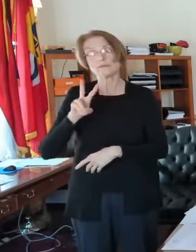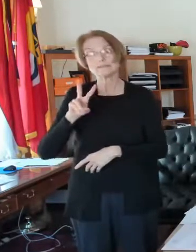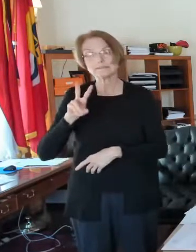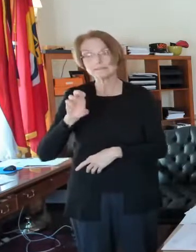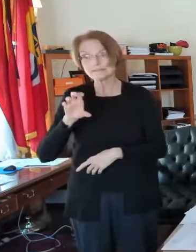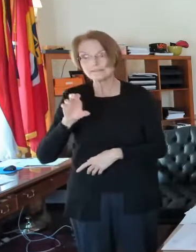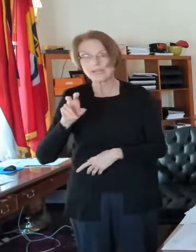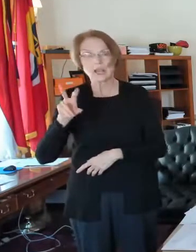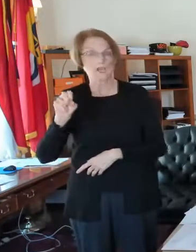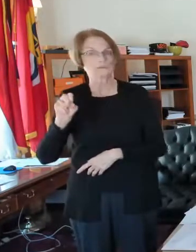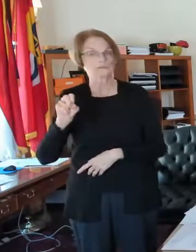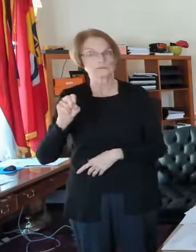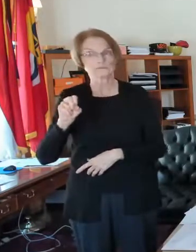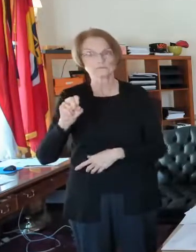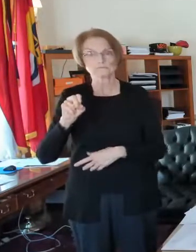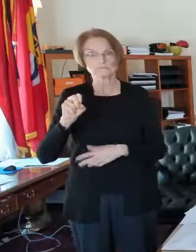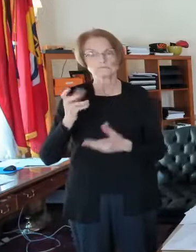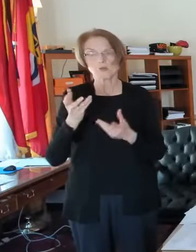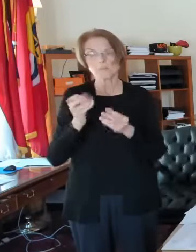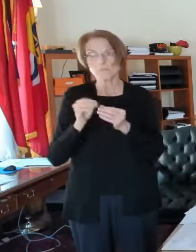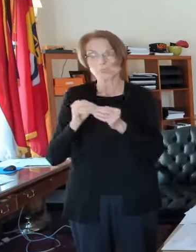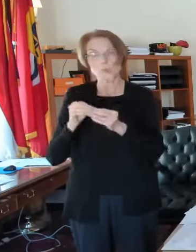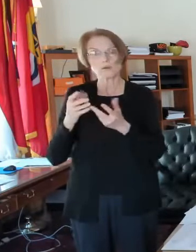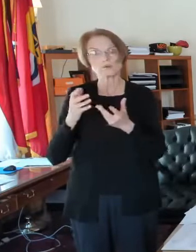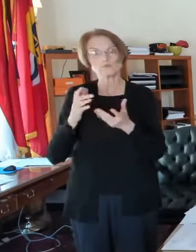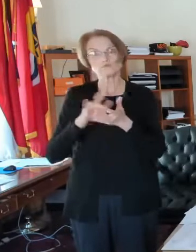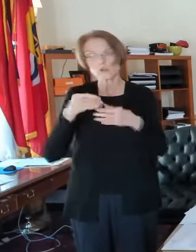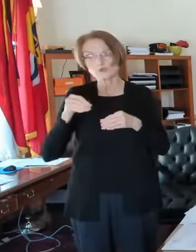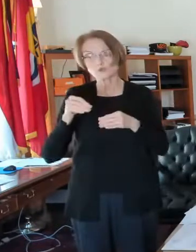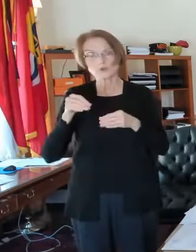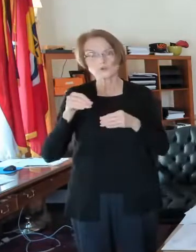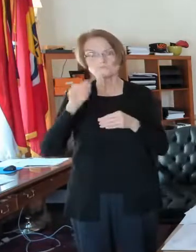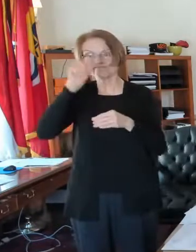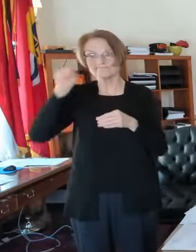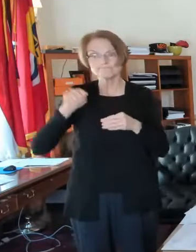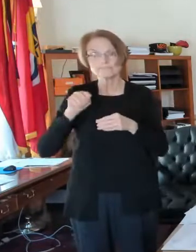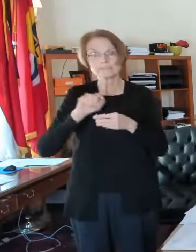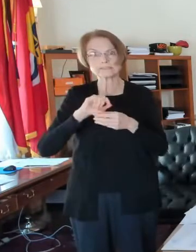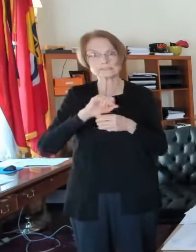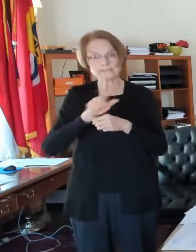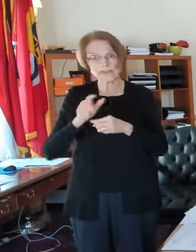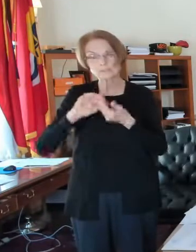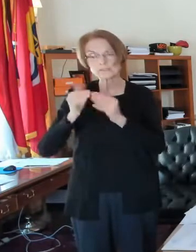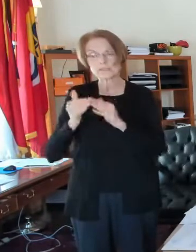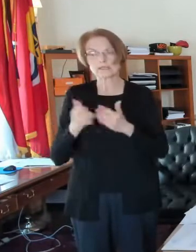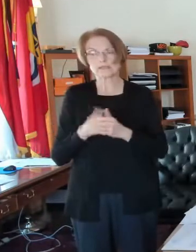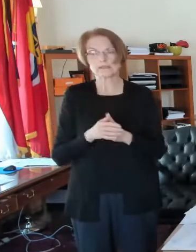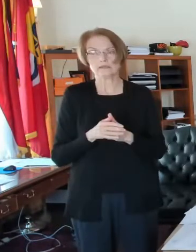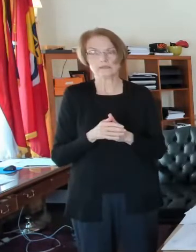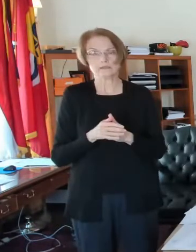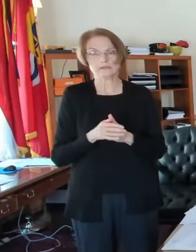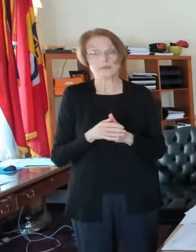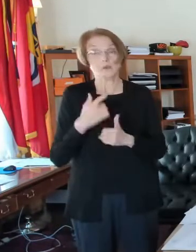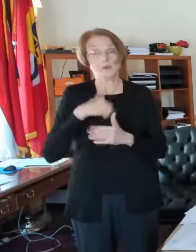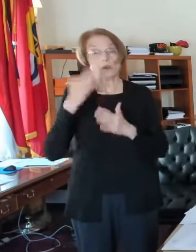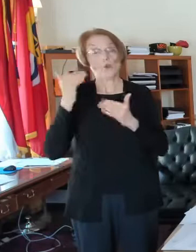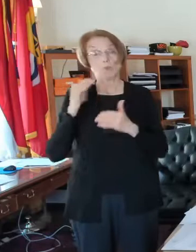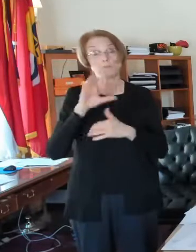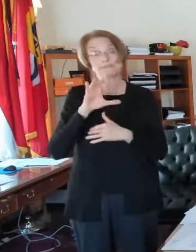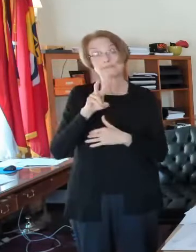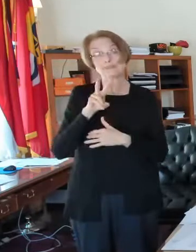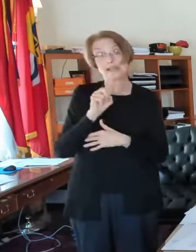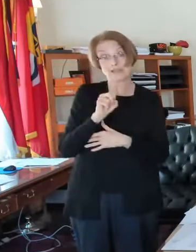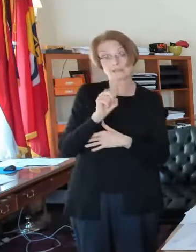or places where most of us get our prescriptions. So this was the first small step. We are hopeful that CVS